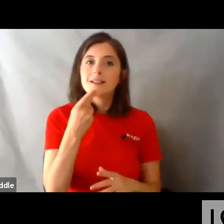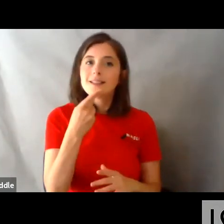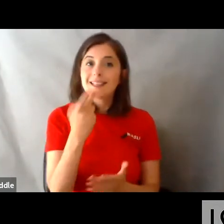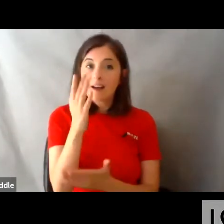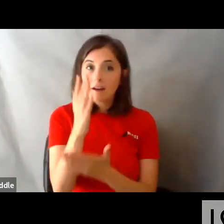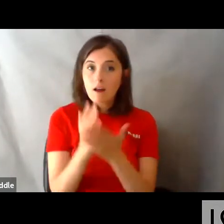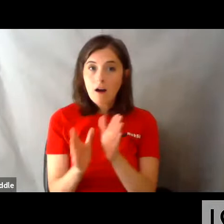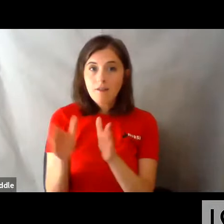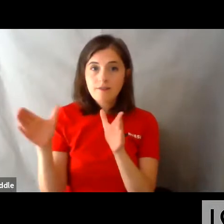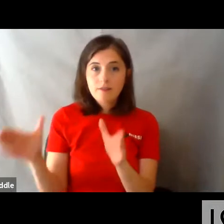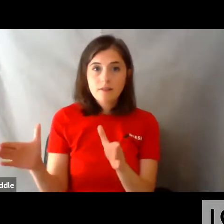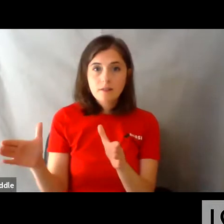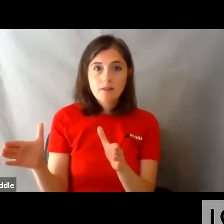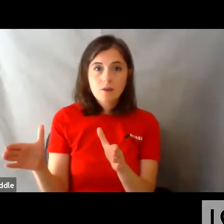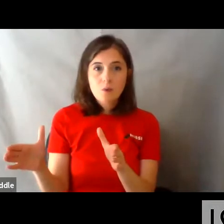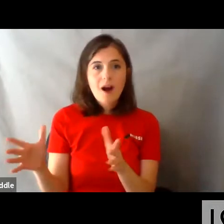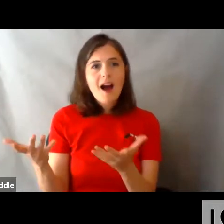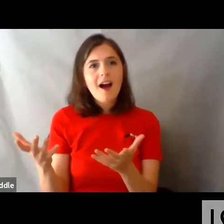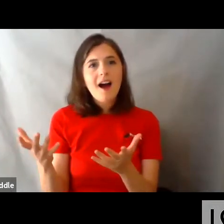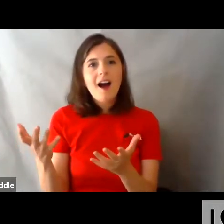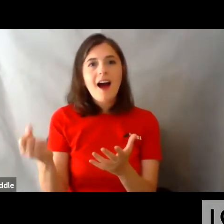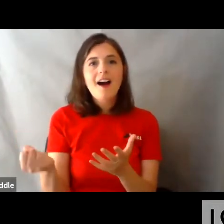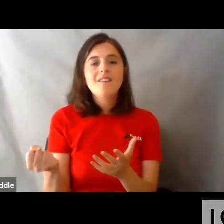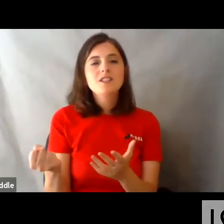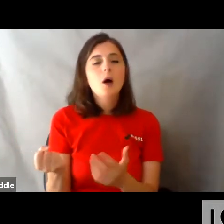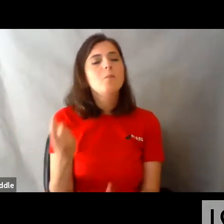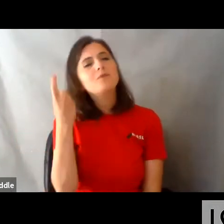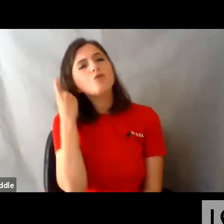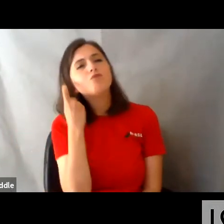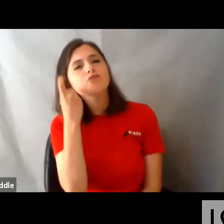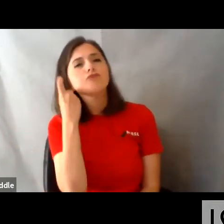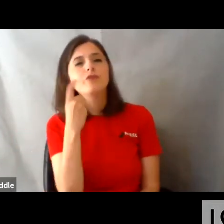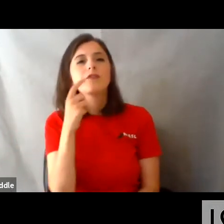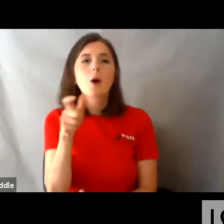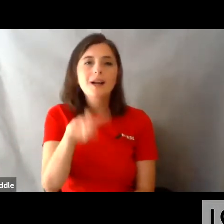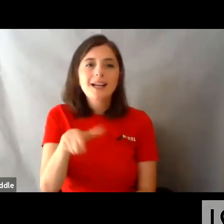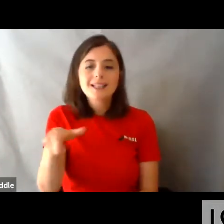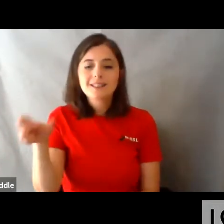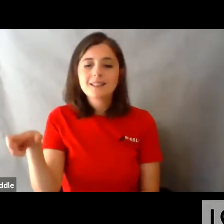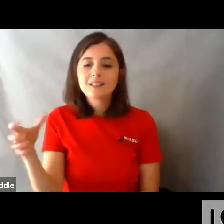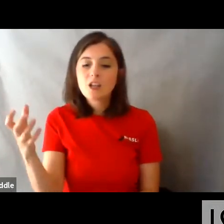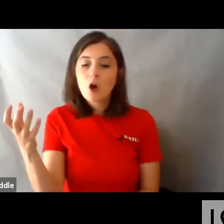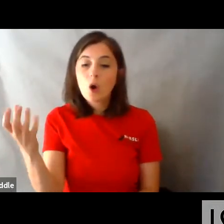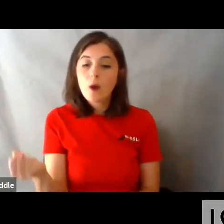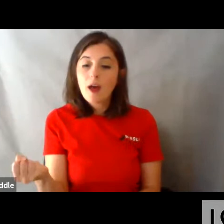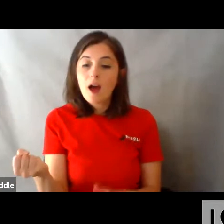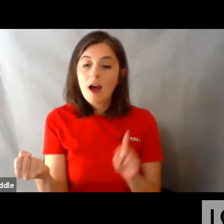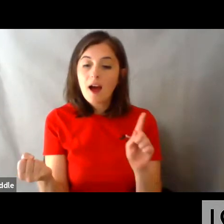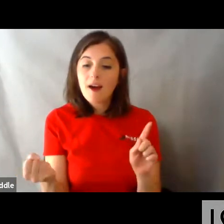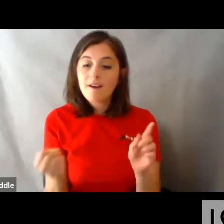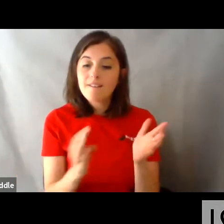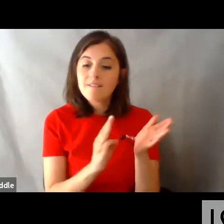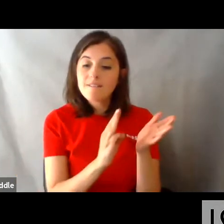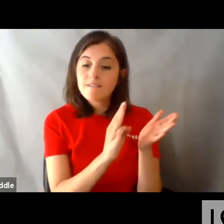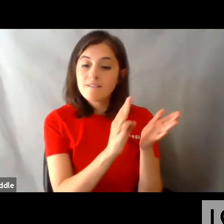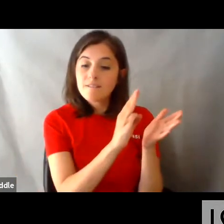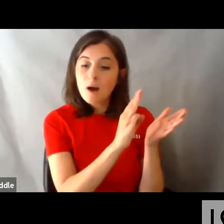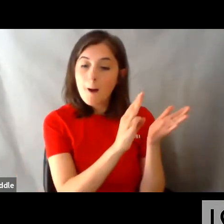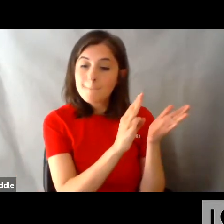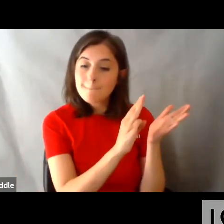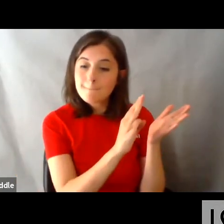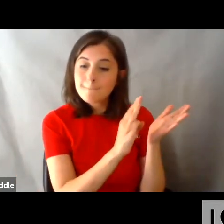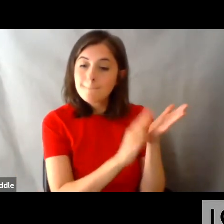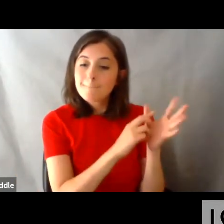tonight's event, we'll have some reflections from our guests. Manny Hoti from Trust for London, Charlene from Toynbee Hall,